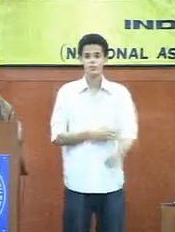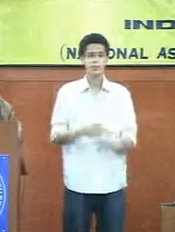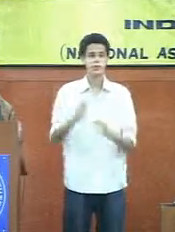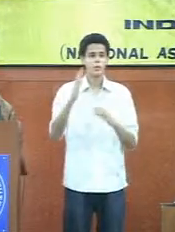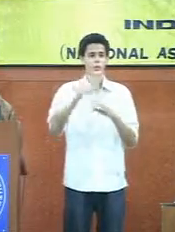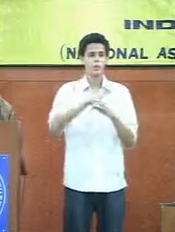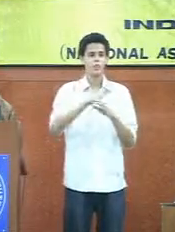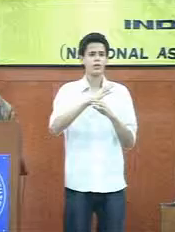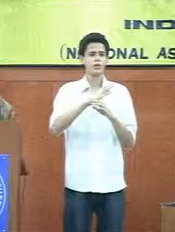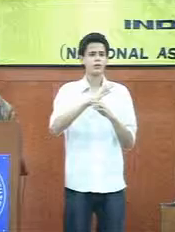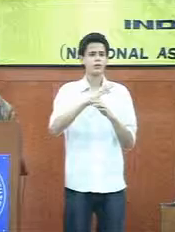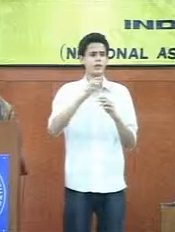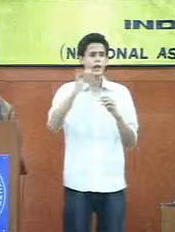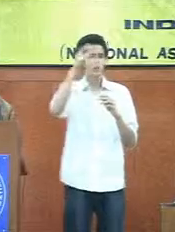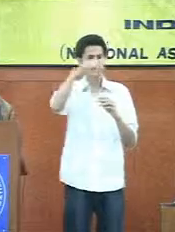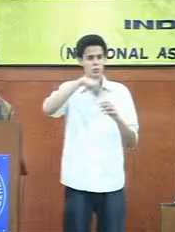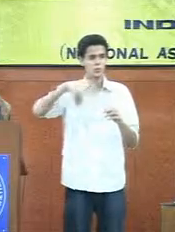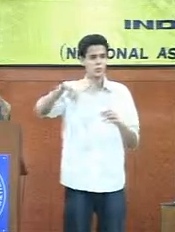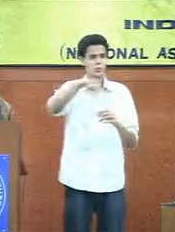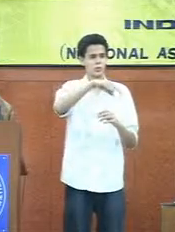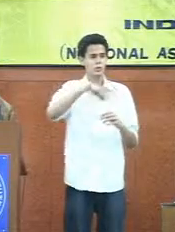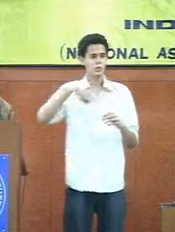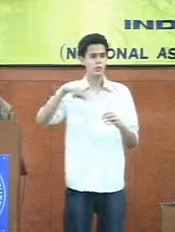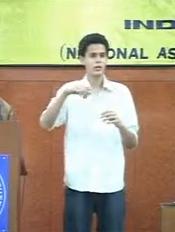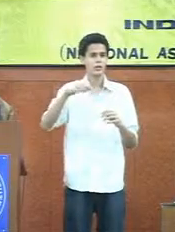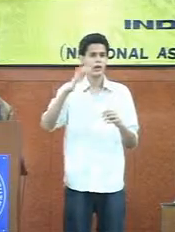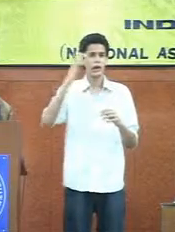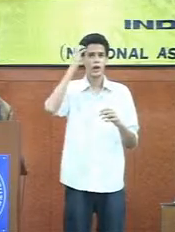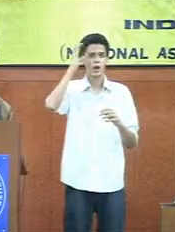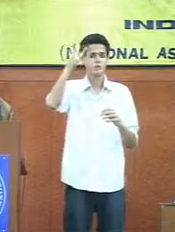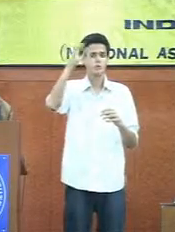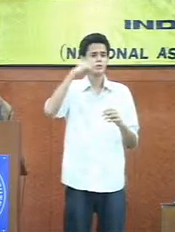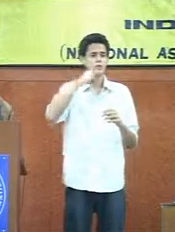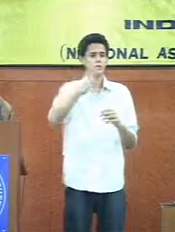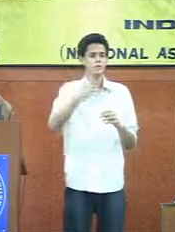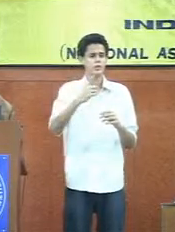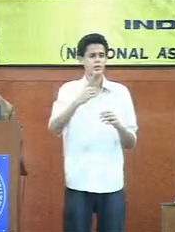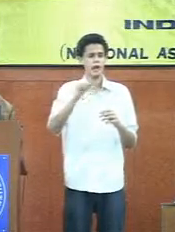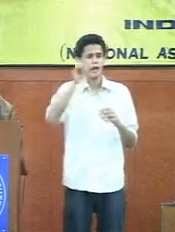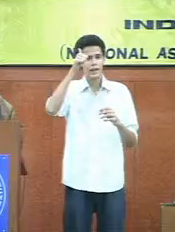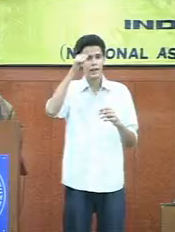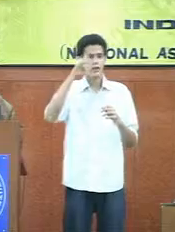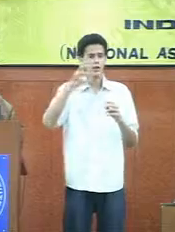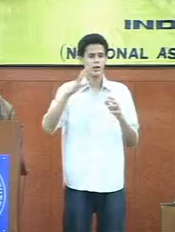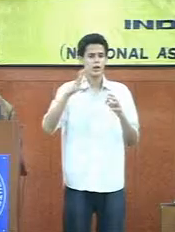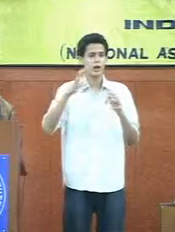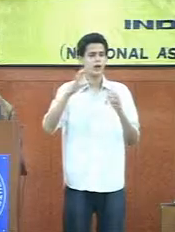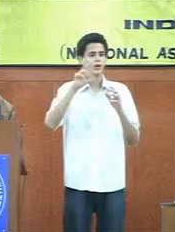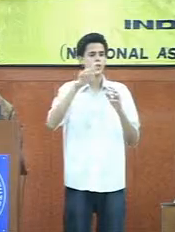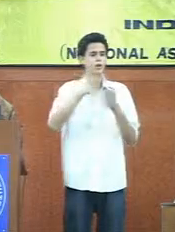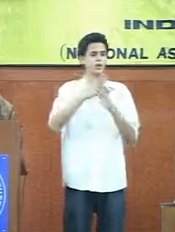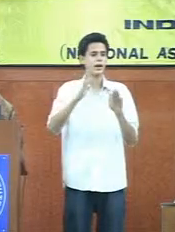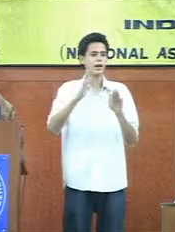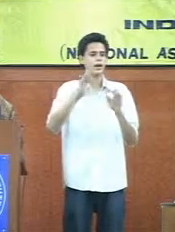amendment, only amongst the Hindus, we had a concept of what we called a Hindu undivided